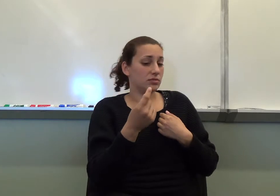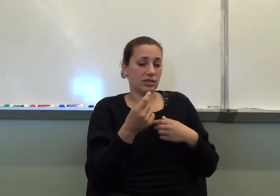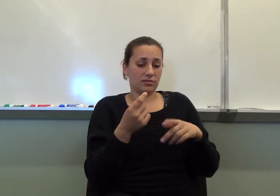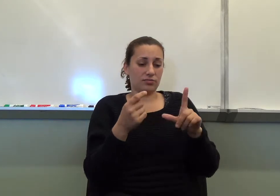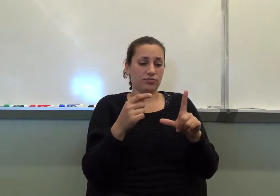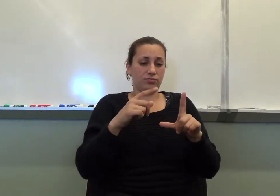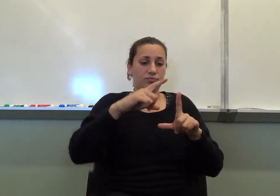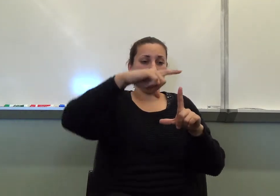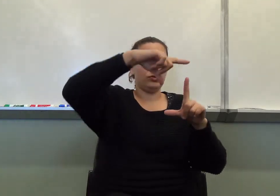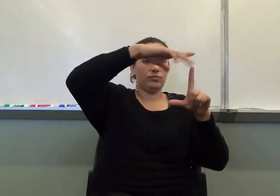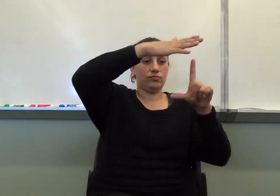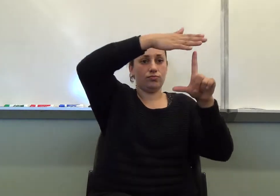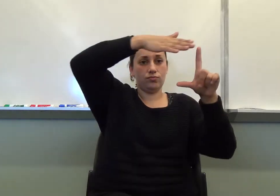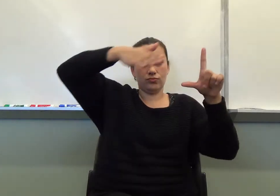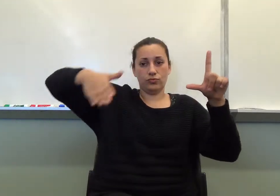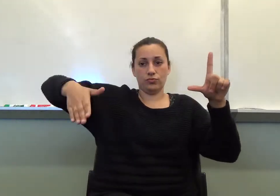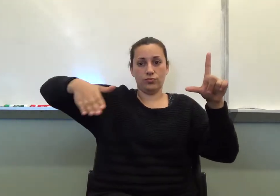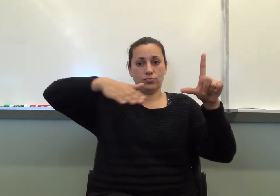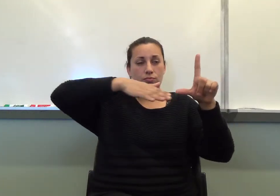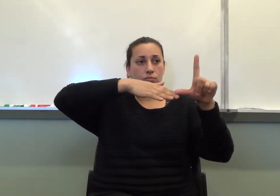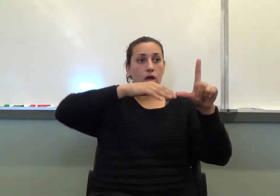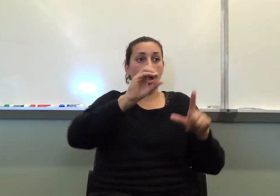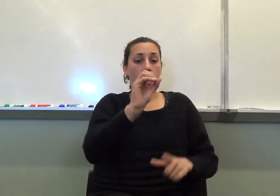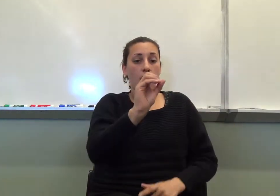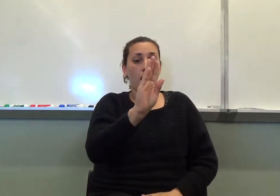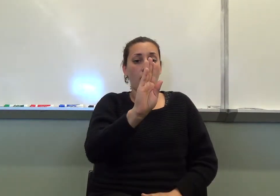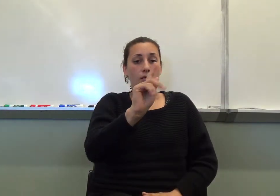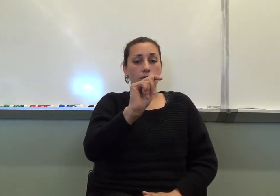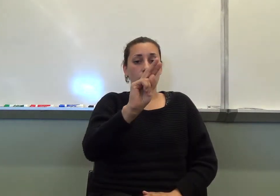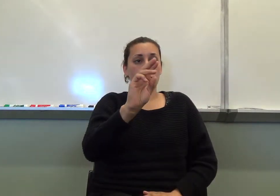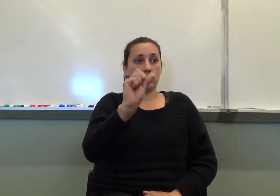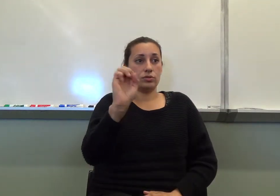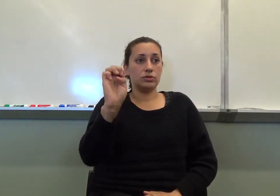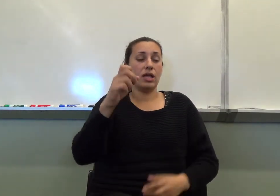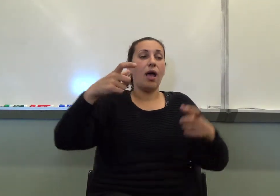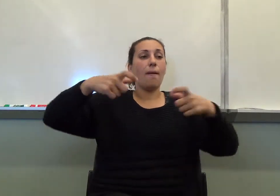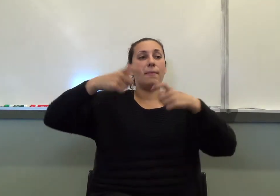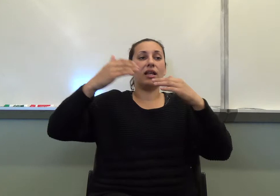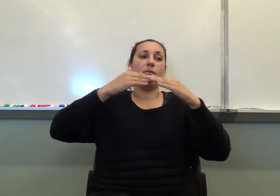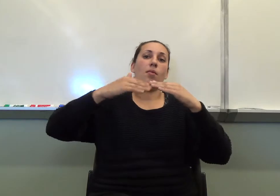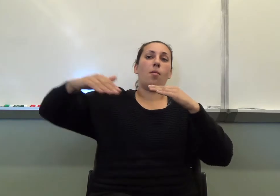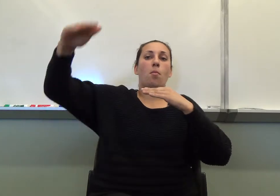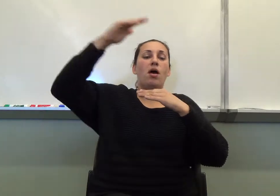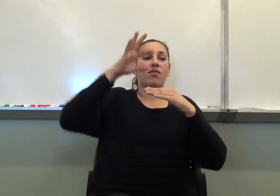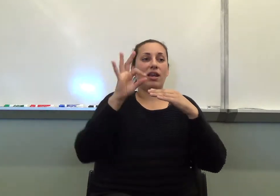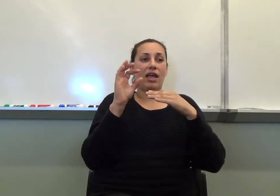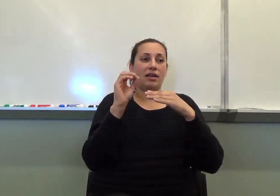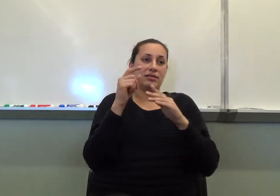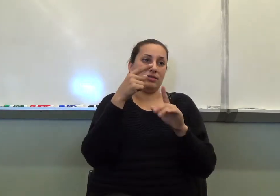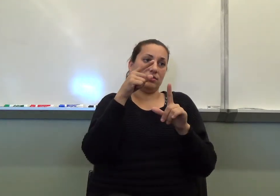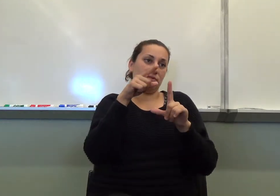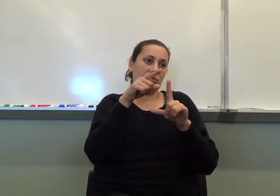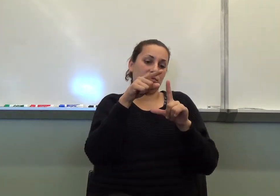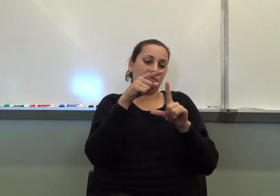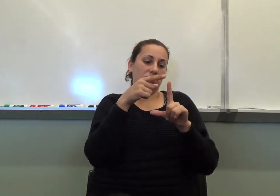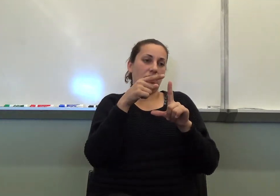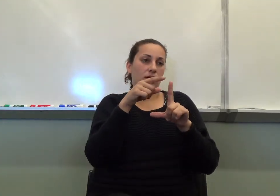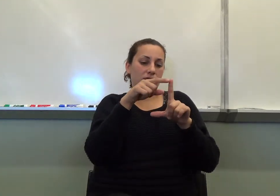obtuse angle is greater than 90, but less than 180. So this is greater than